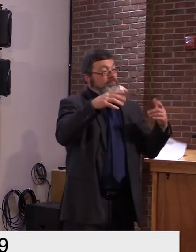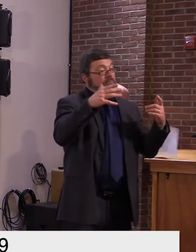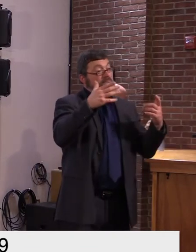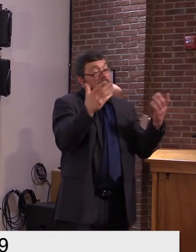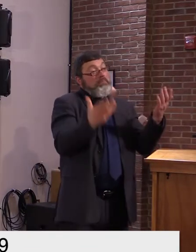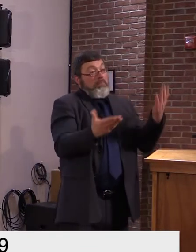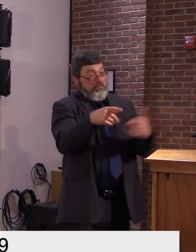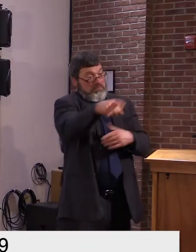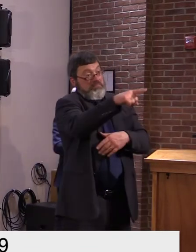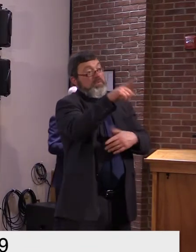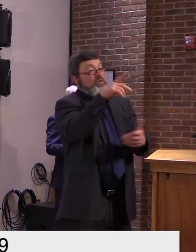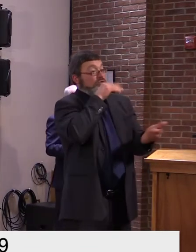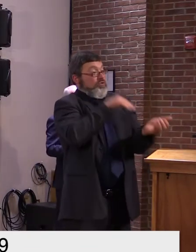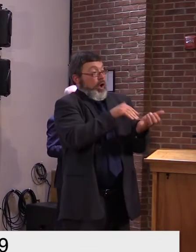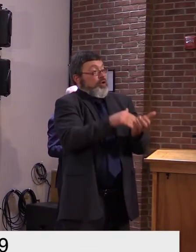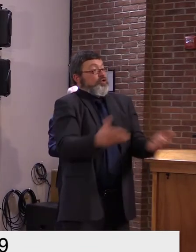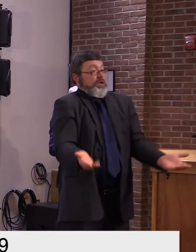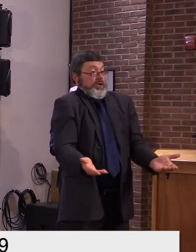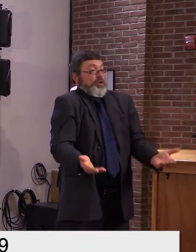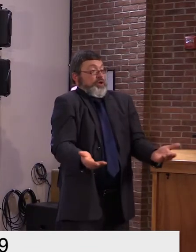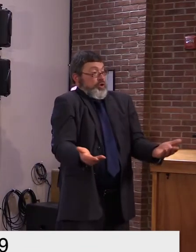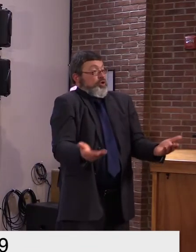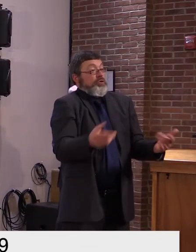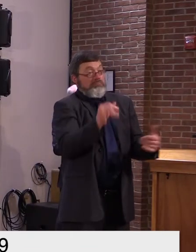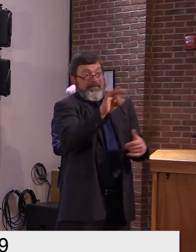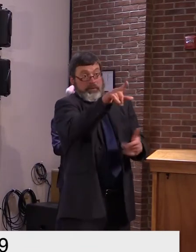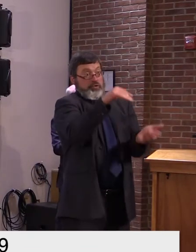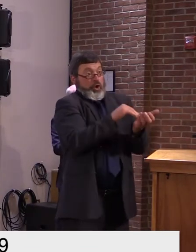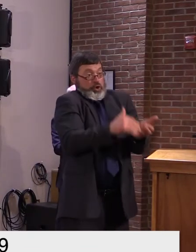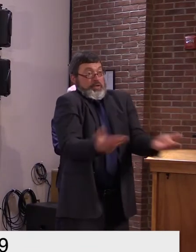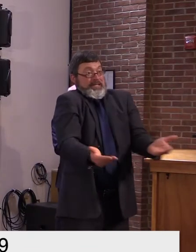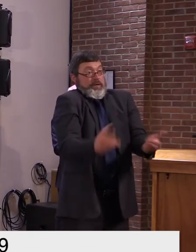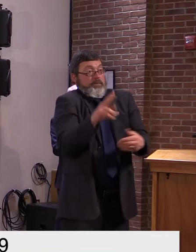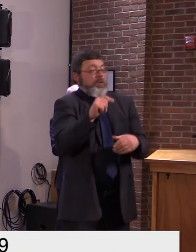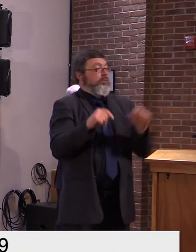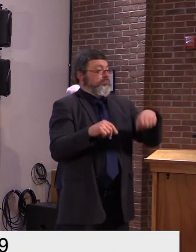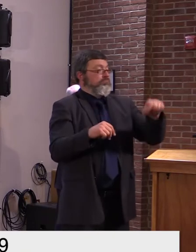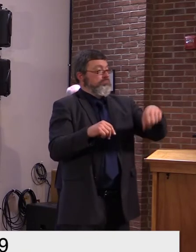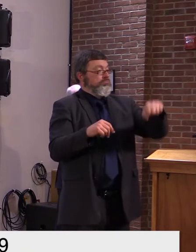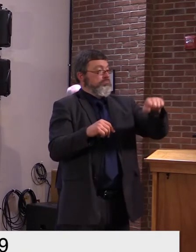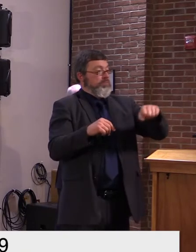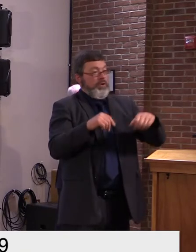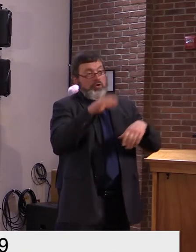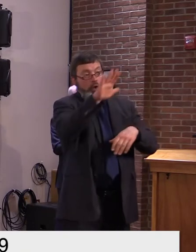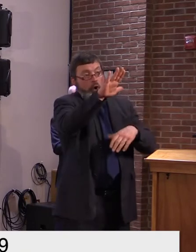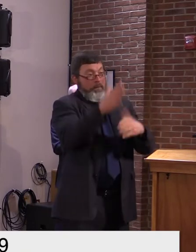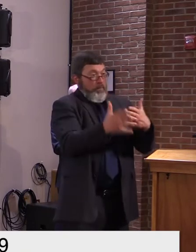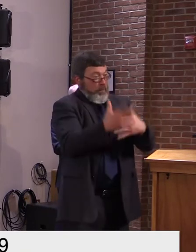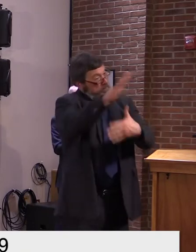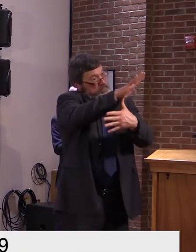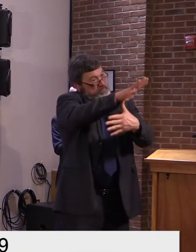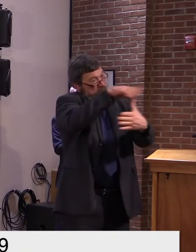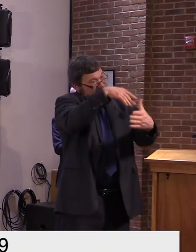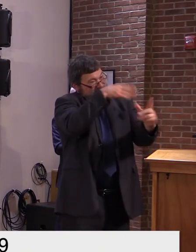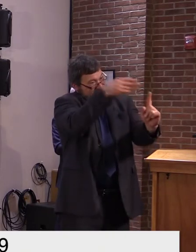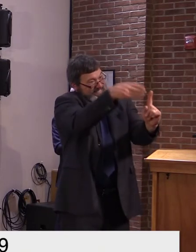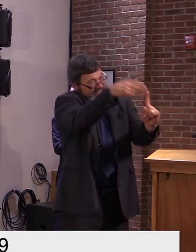state. For instance, we have a number of people in Priority Group 1A who work at Dartmouth